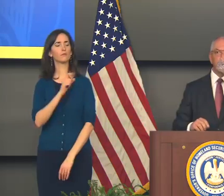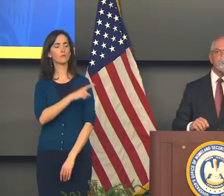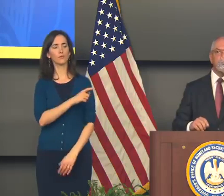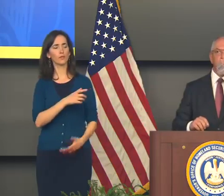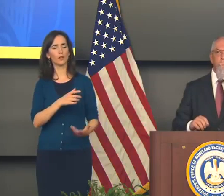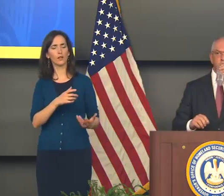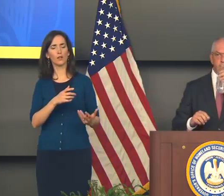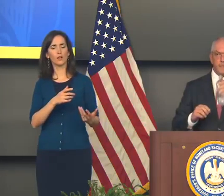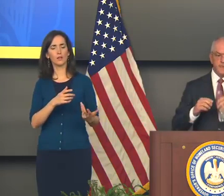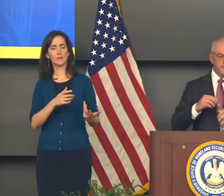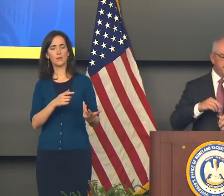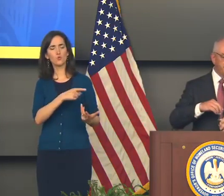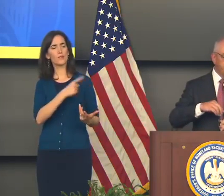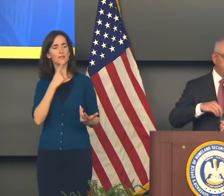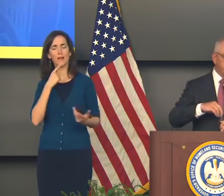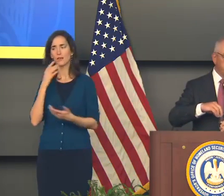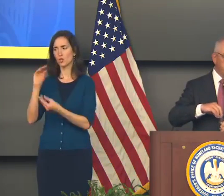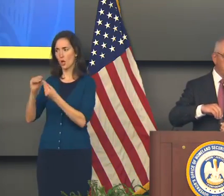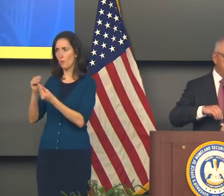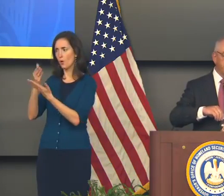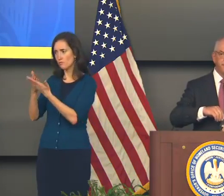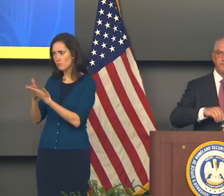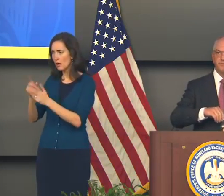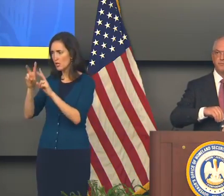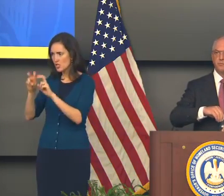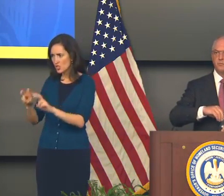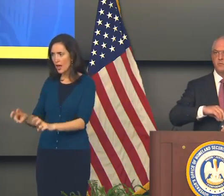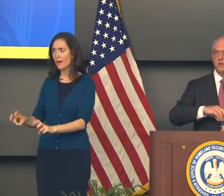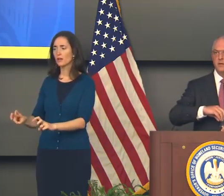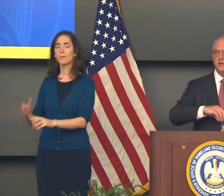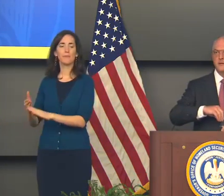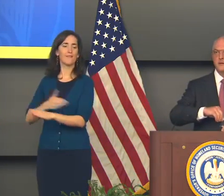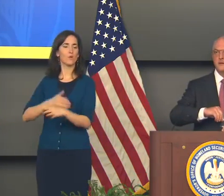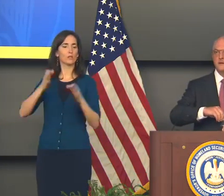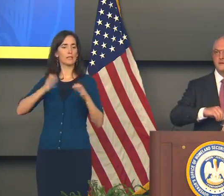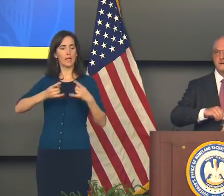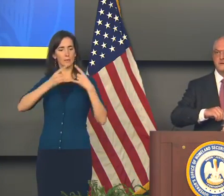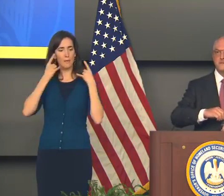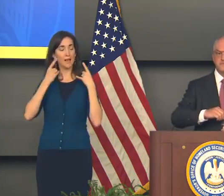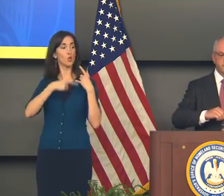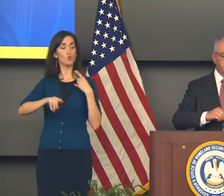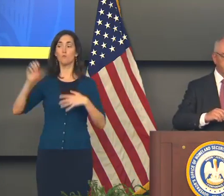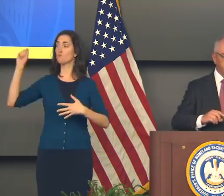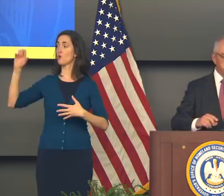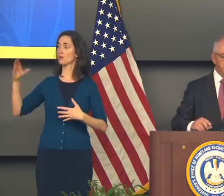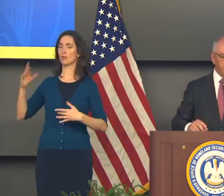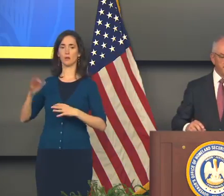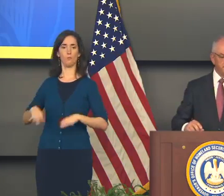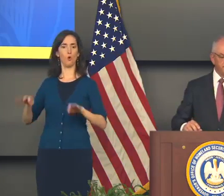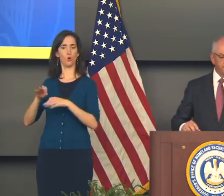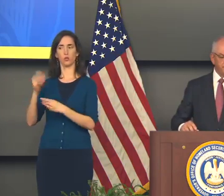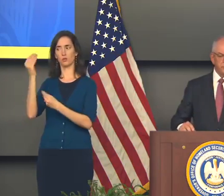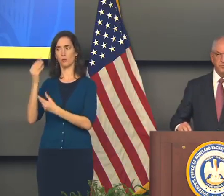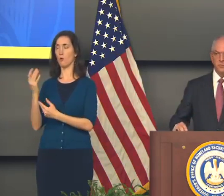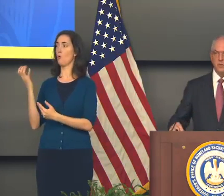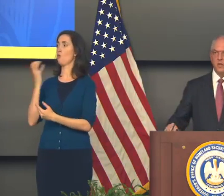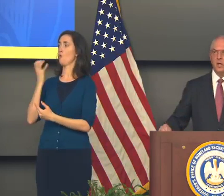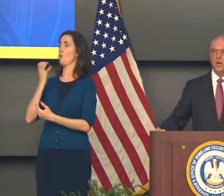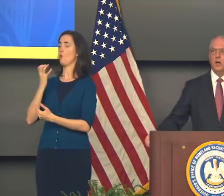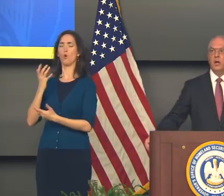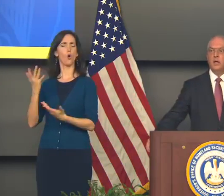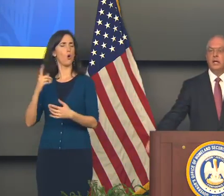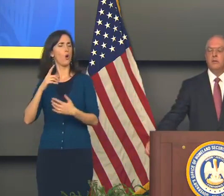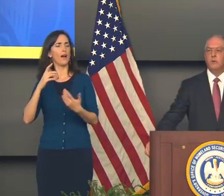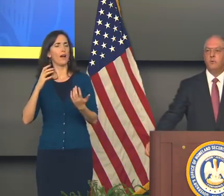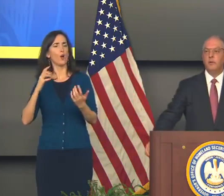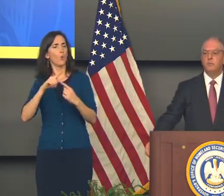in place? I know you mentioned that you have to look at the data, the facts. You guys are presenting some eye-opening data. So what is it going to take for you to make that decision? OK, we need to go back